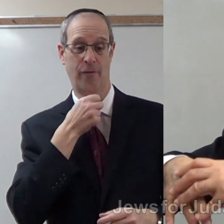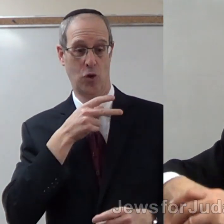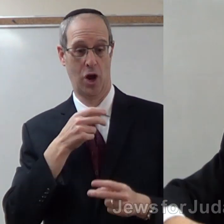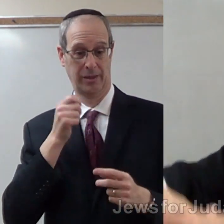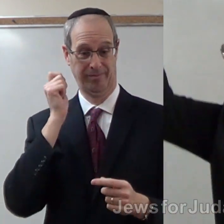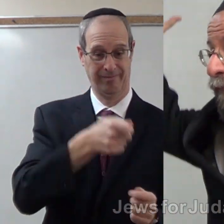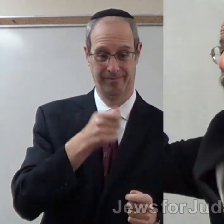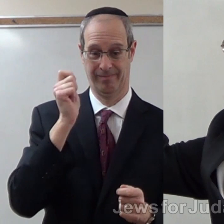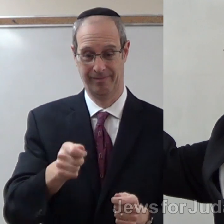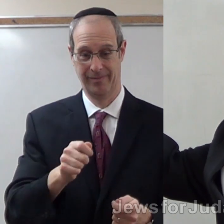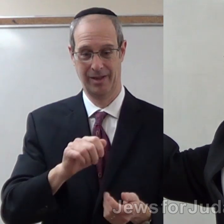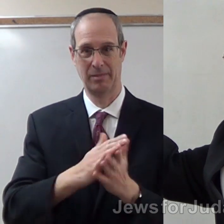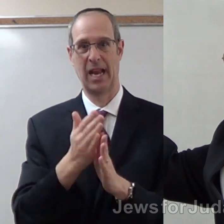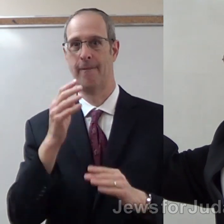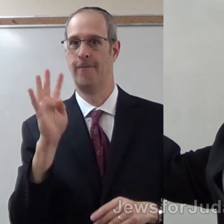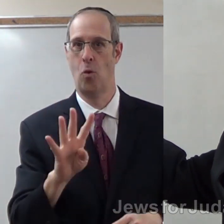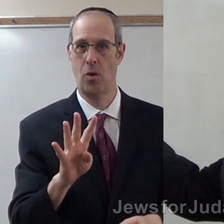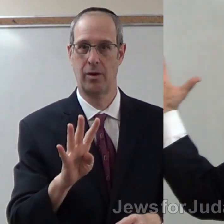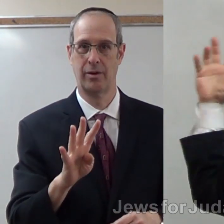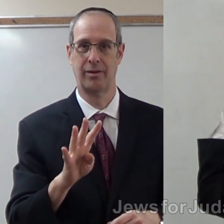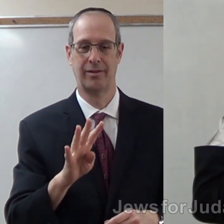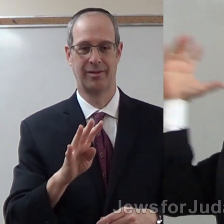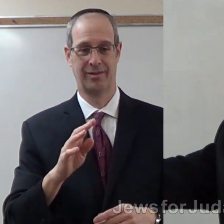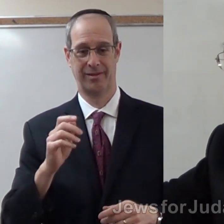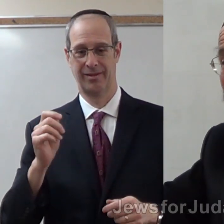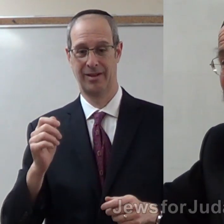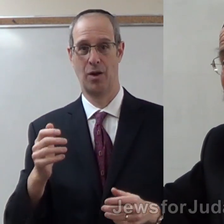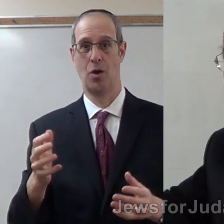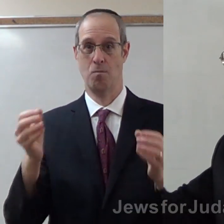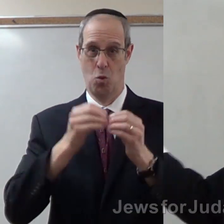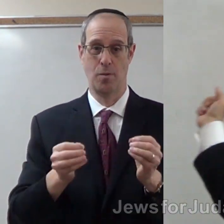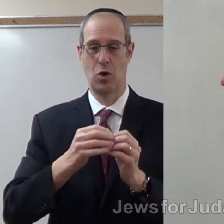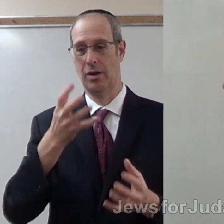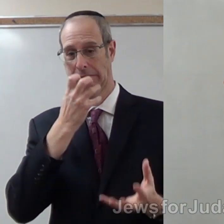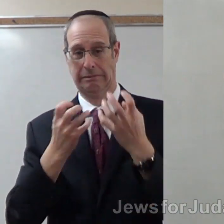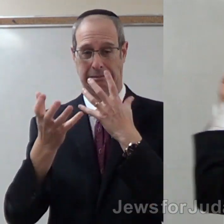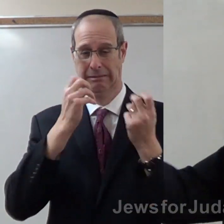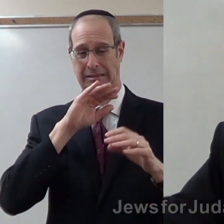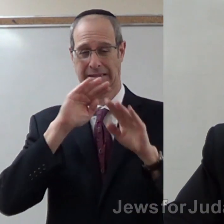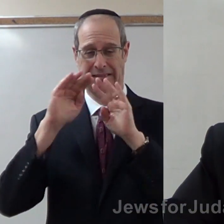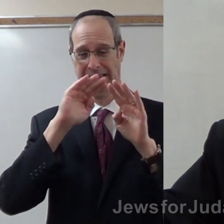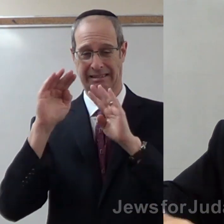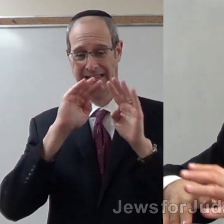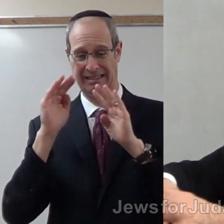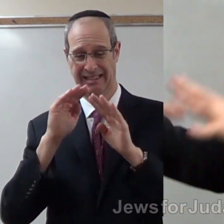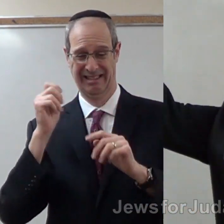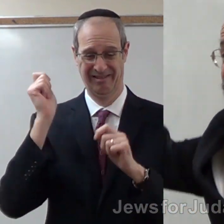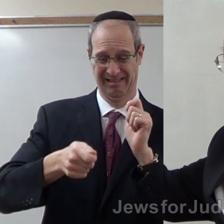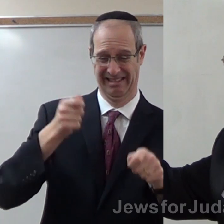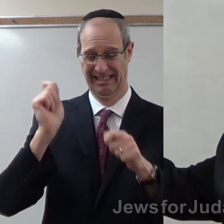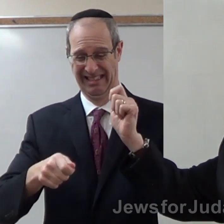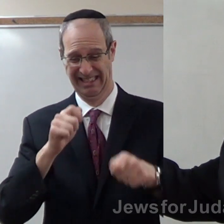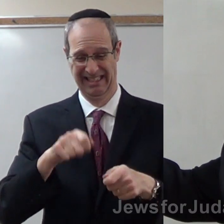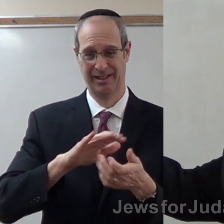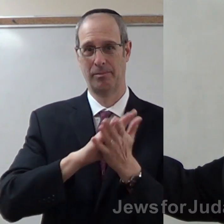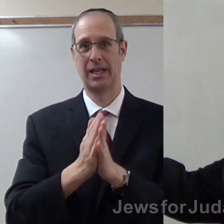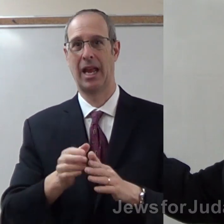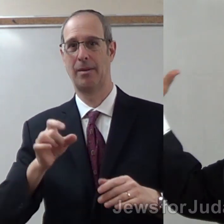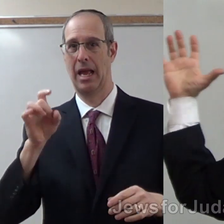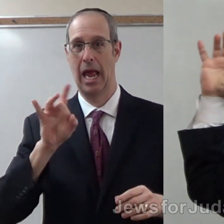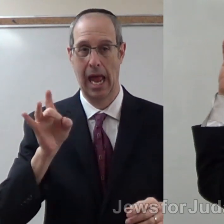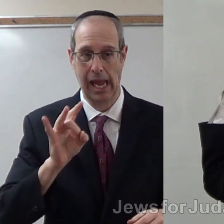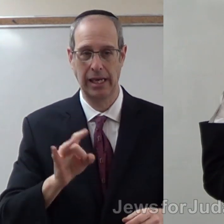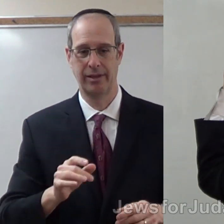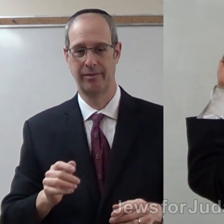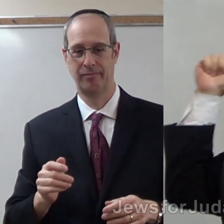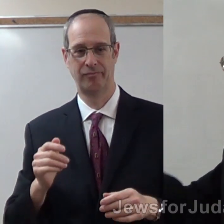and it became four frogs. And they got angrier. And they hit those four frogs and it became eight frogs.